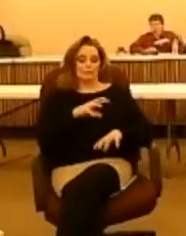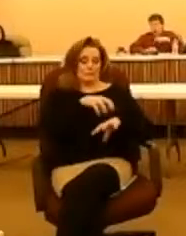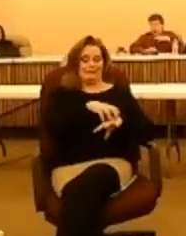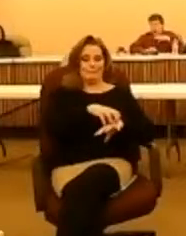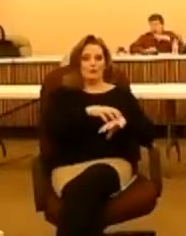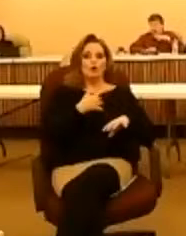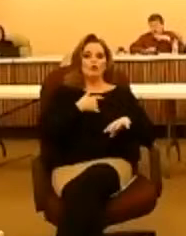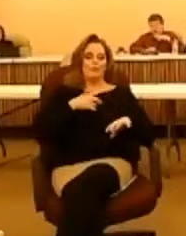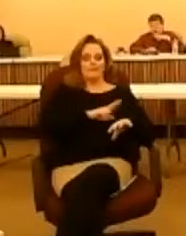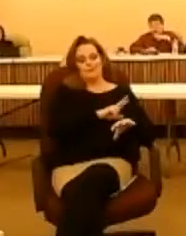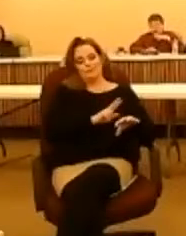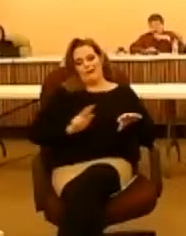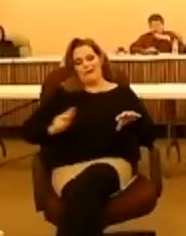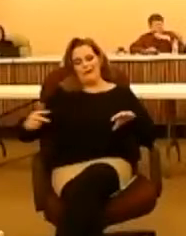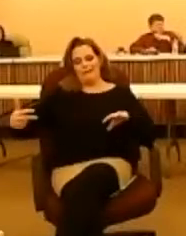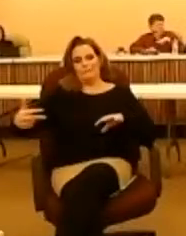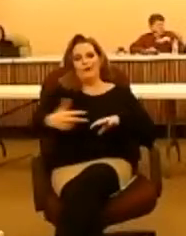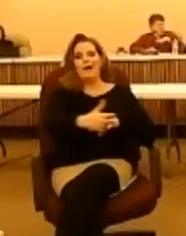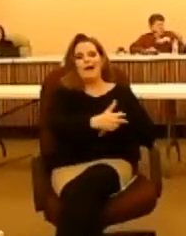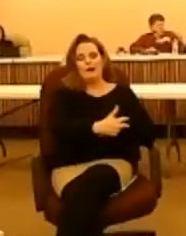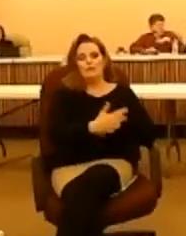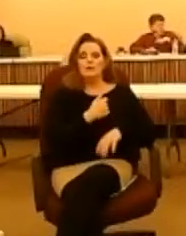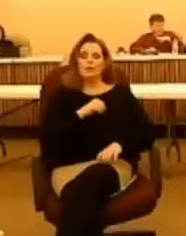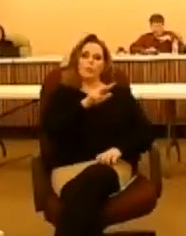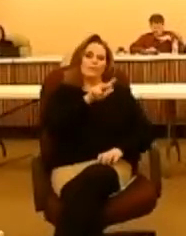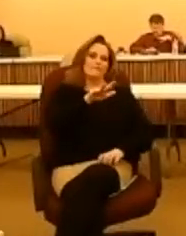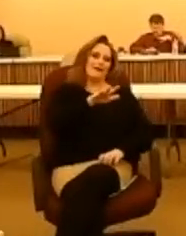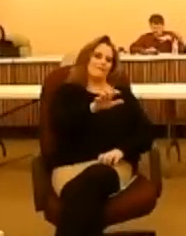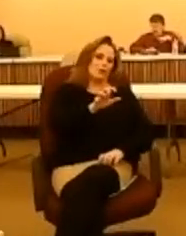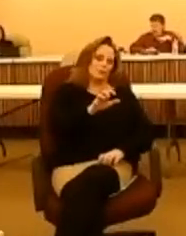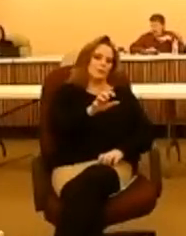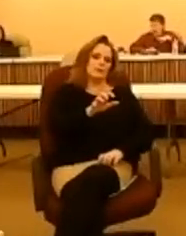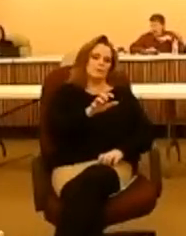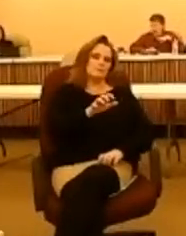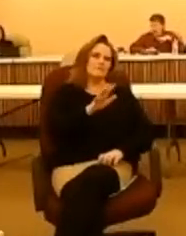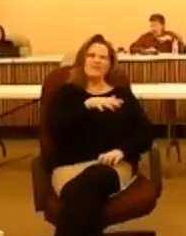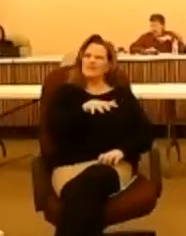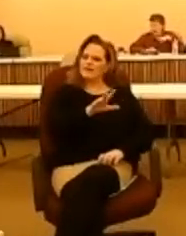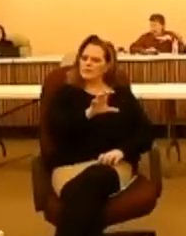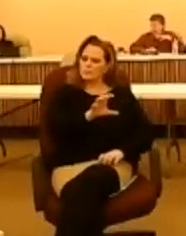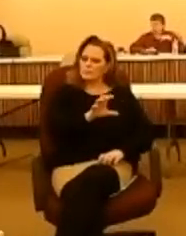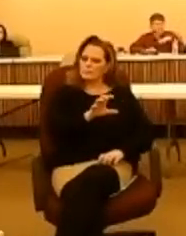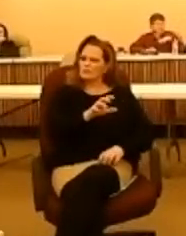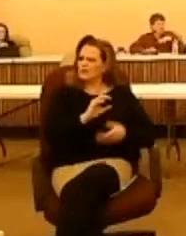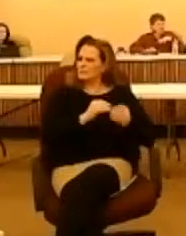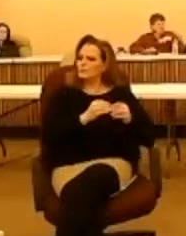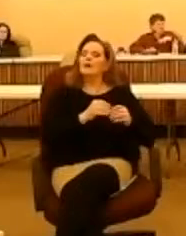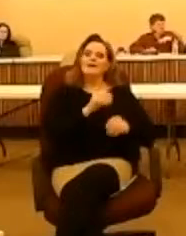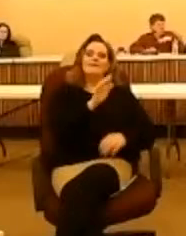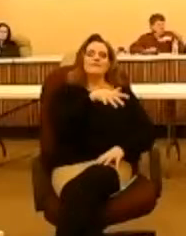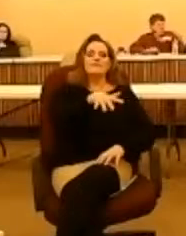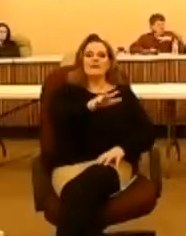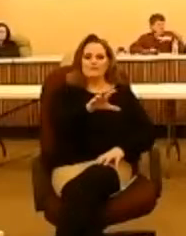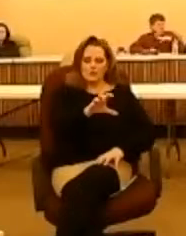out at the 3500 or 5500